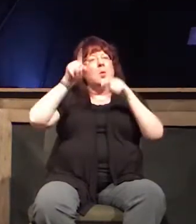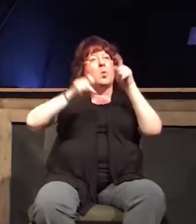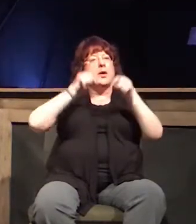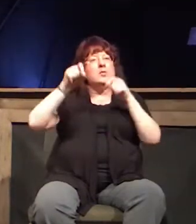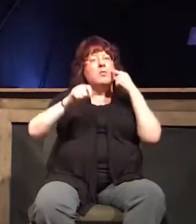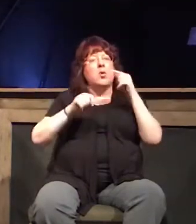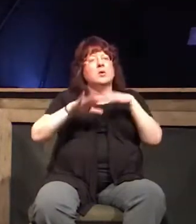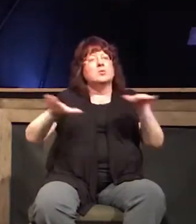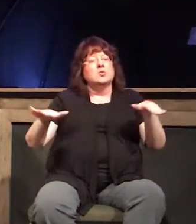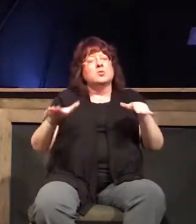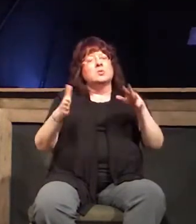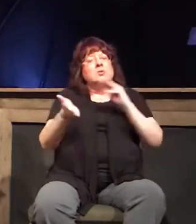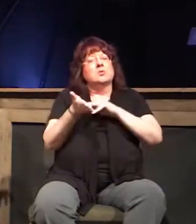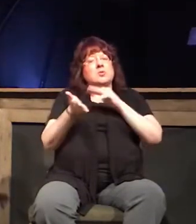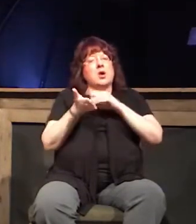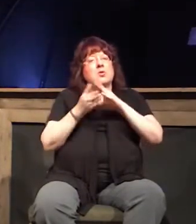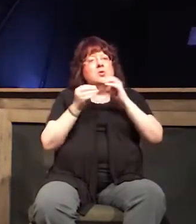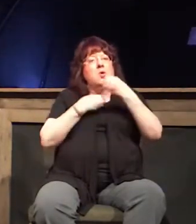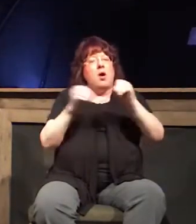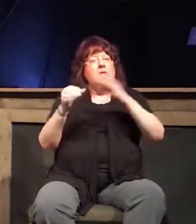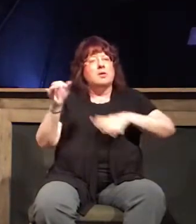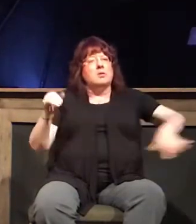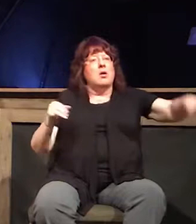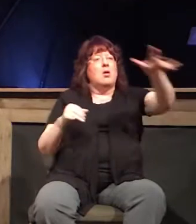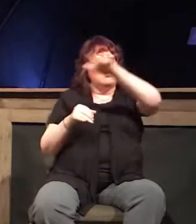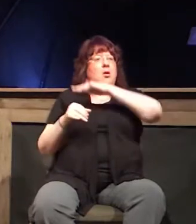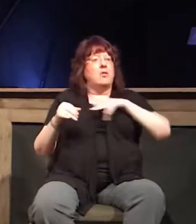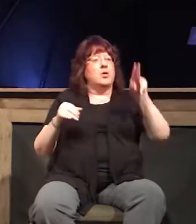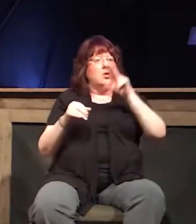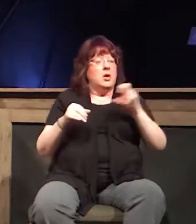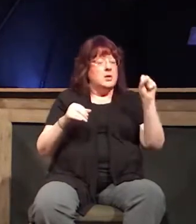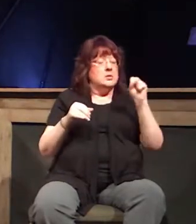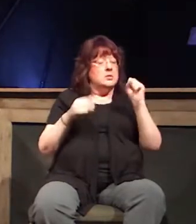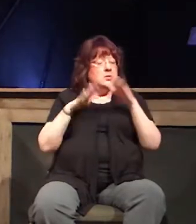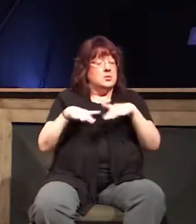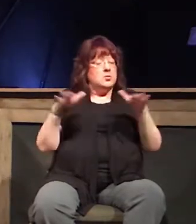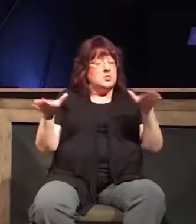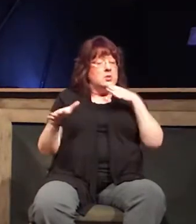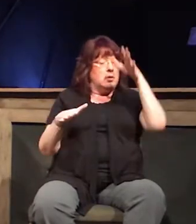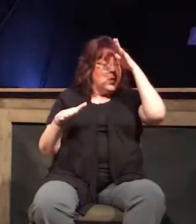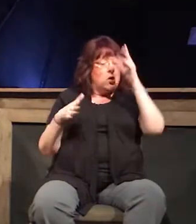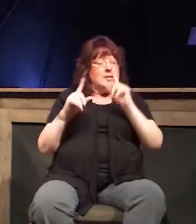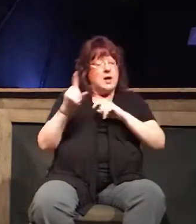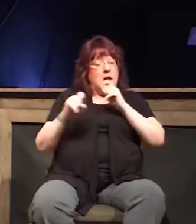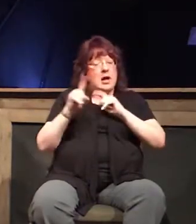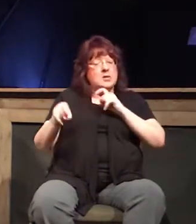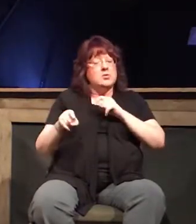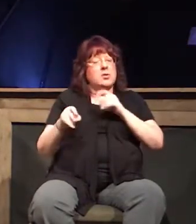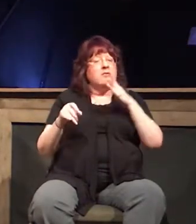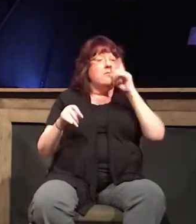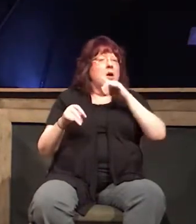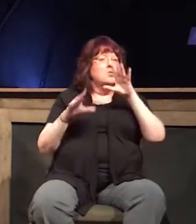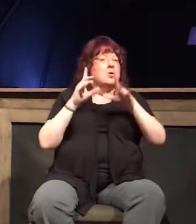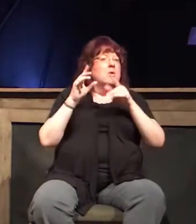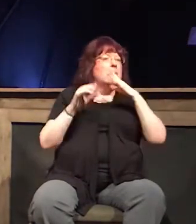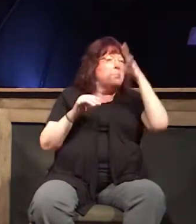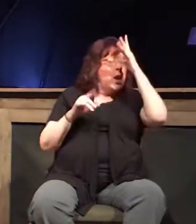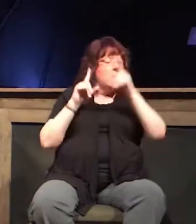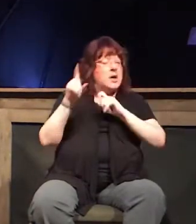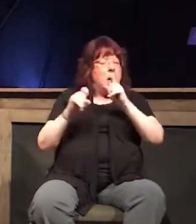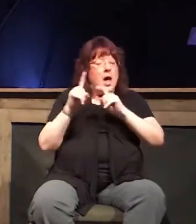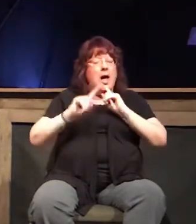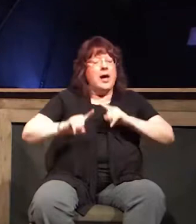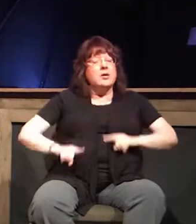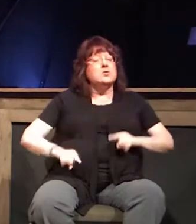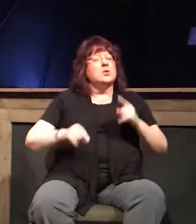is in pediatricians' offices all over the country. And so children, parents answering these questions, foster parents answering these questions,